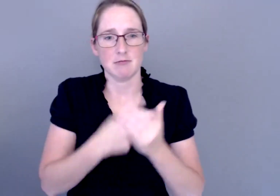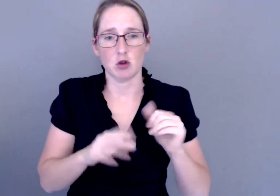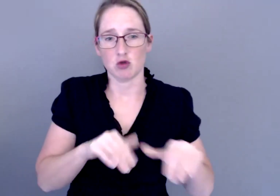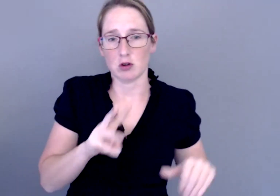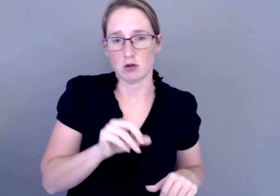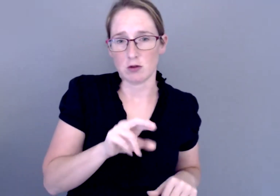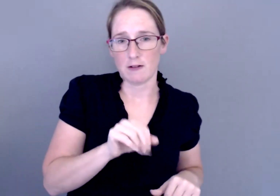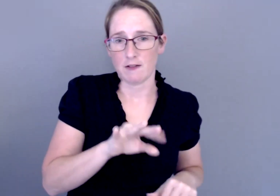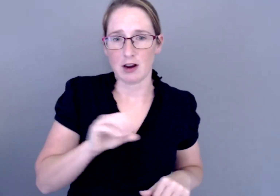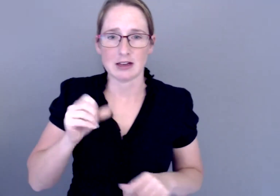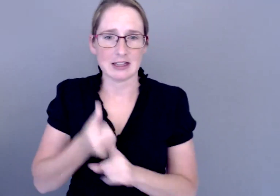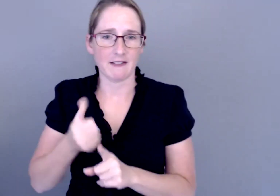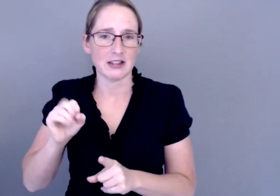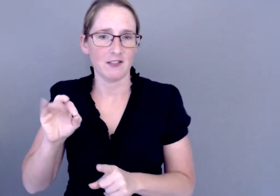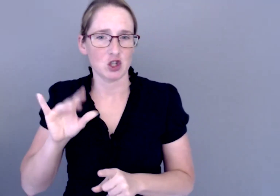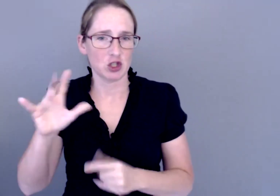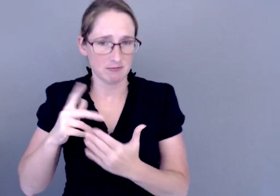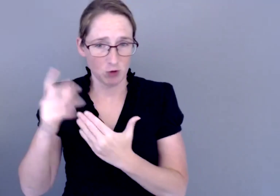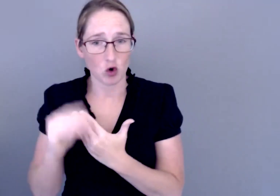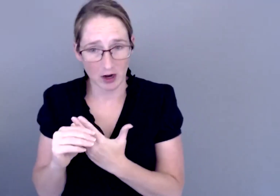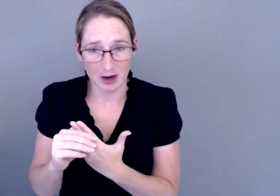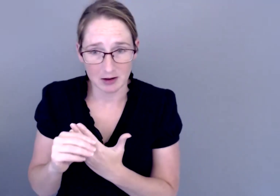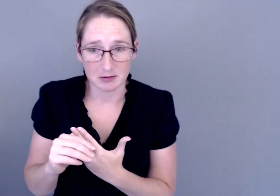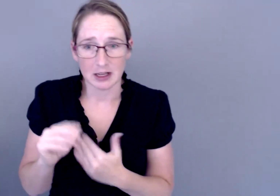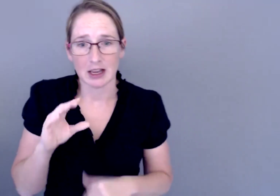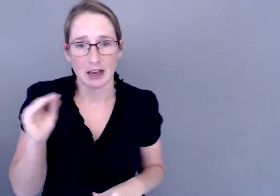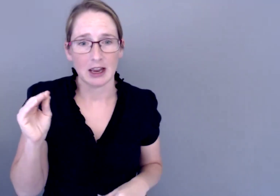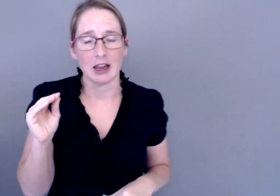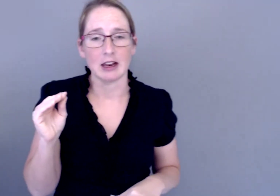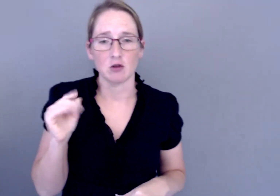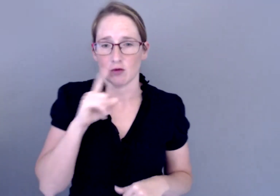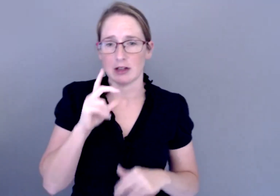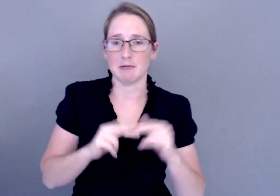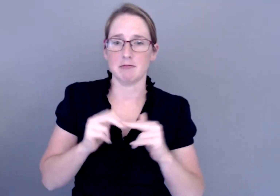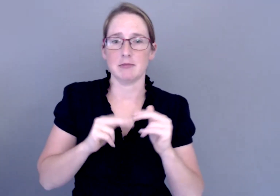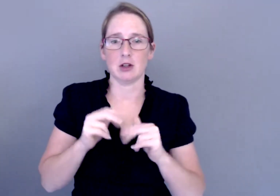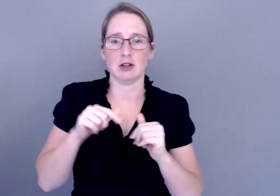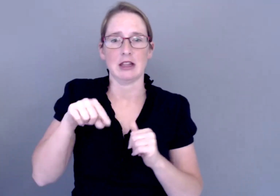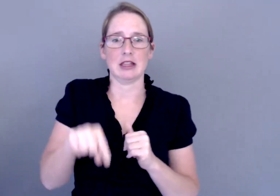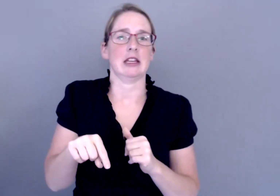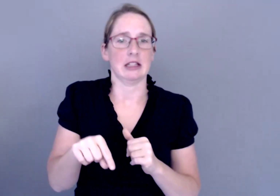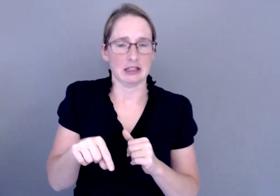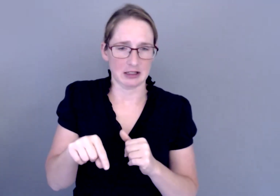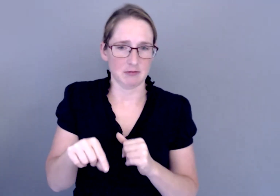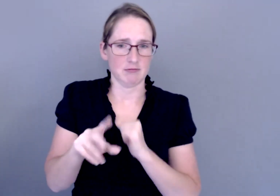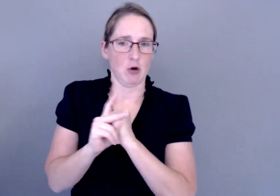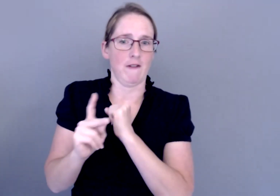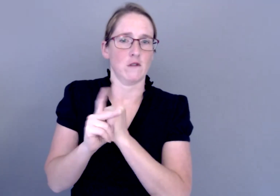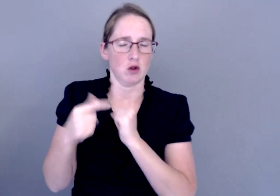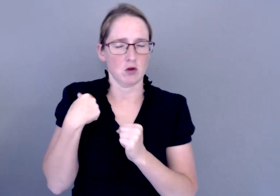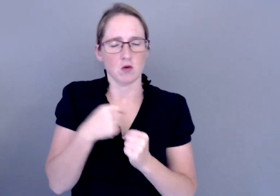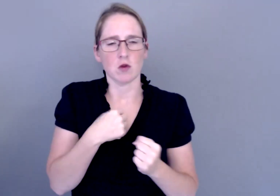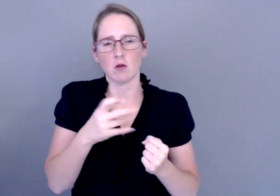and self-sufficiency programs. And in building this child and family services portfolio, we want